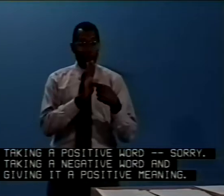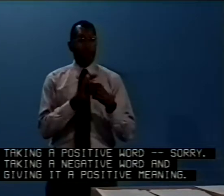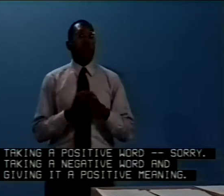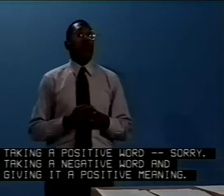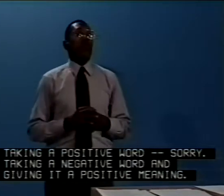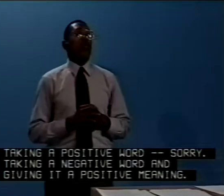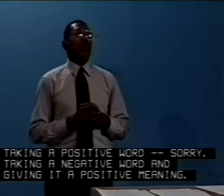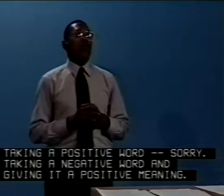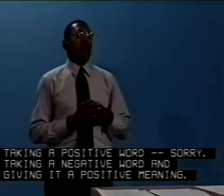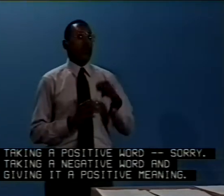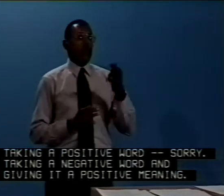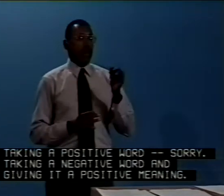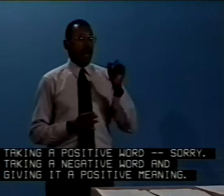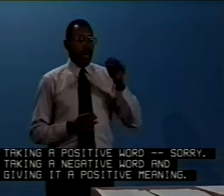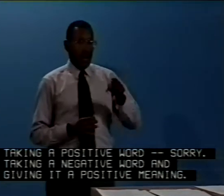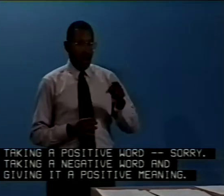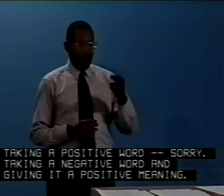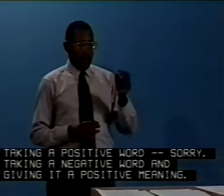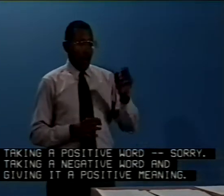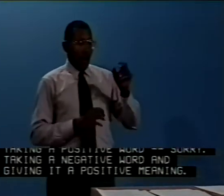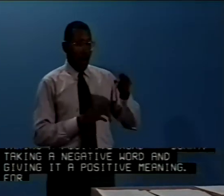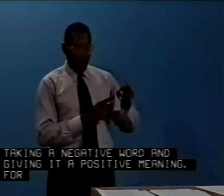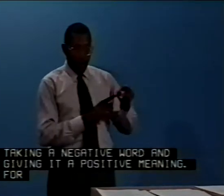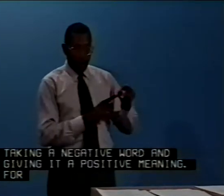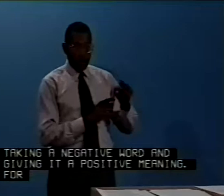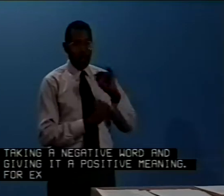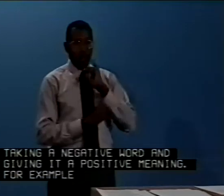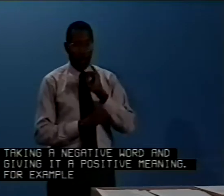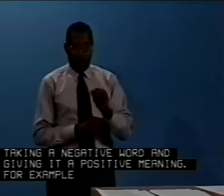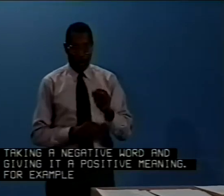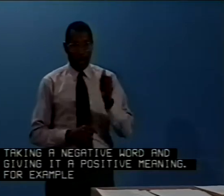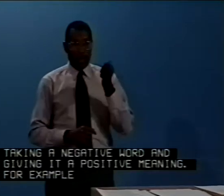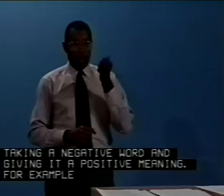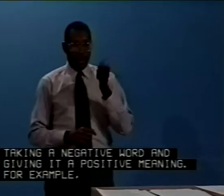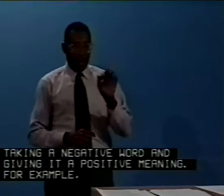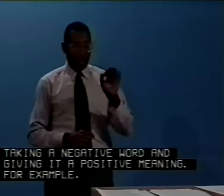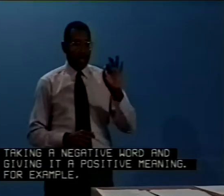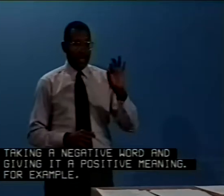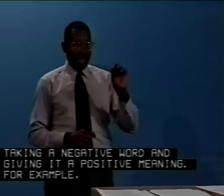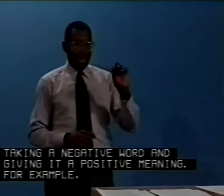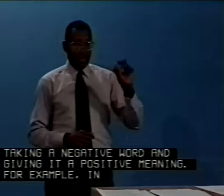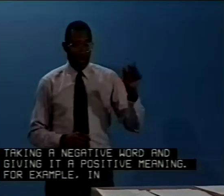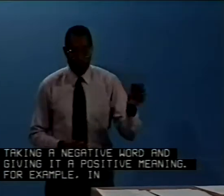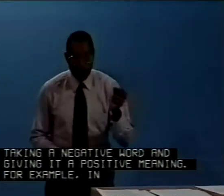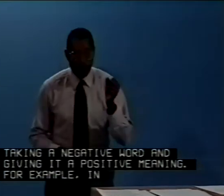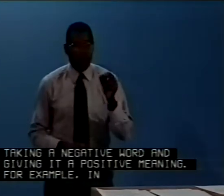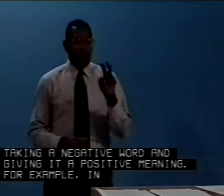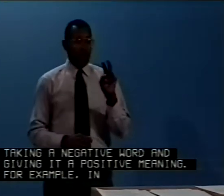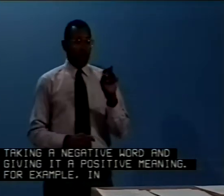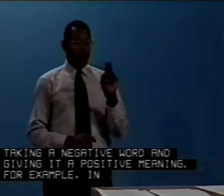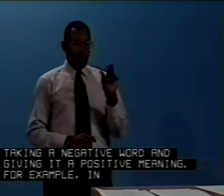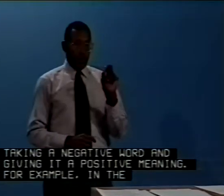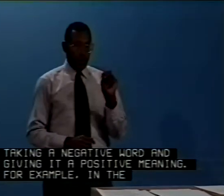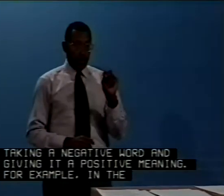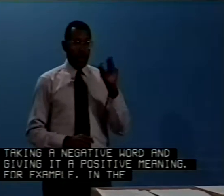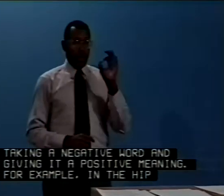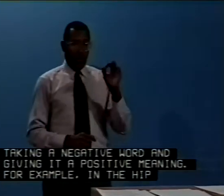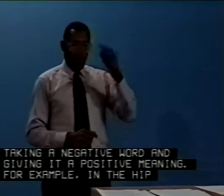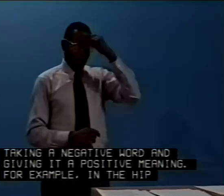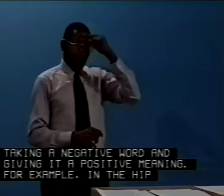For example, in the hip-hop, a 1990s version